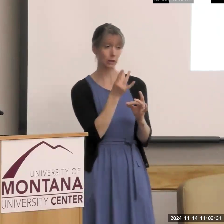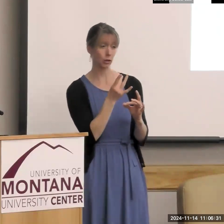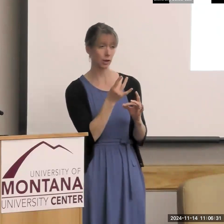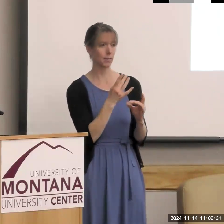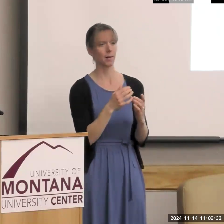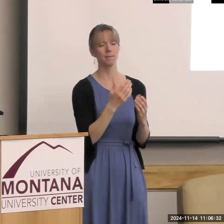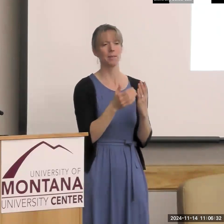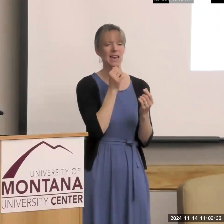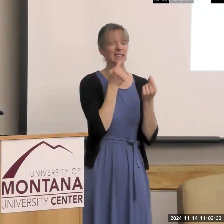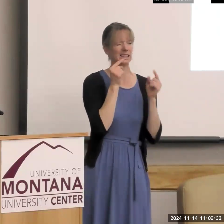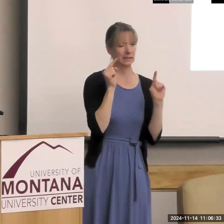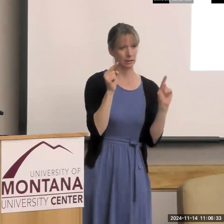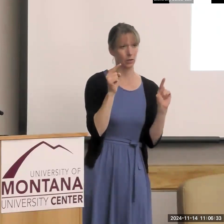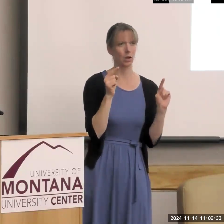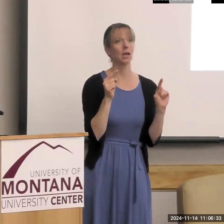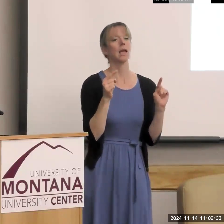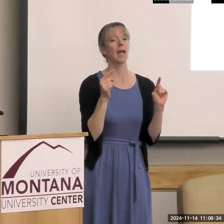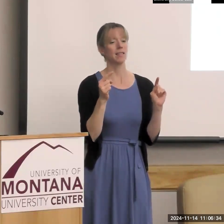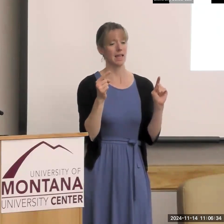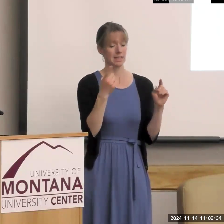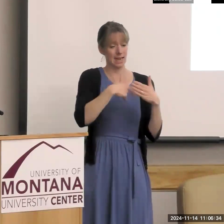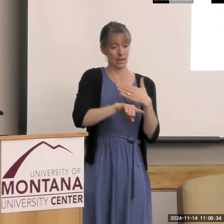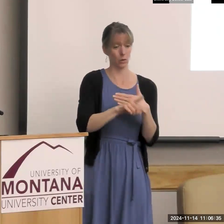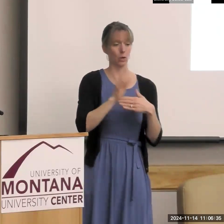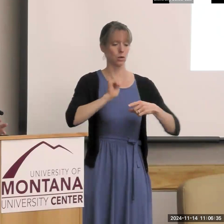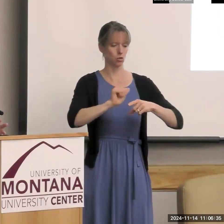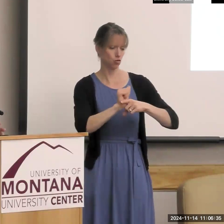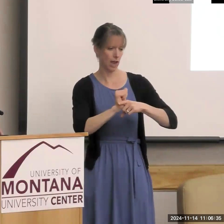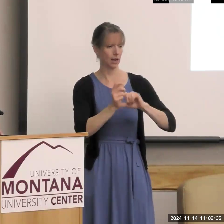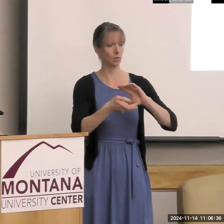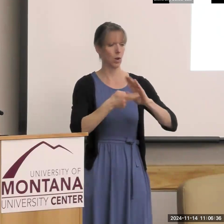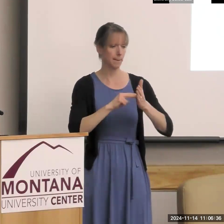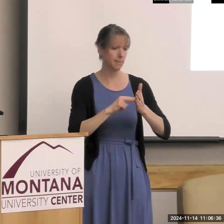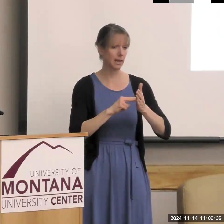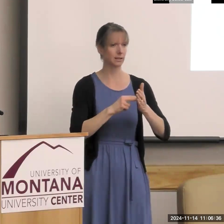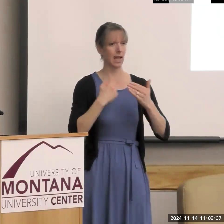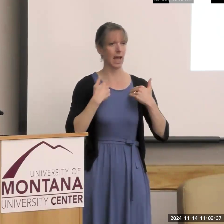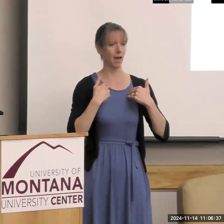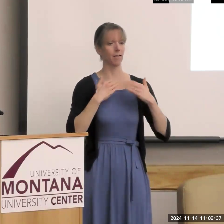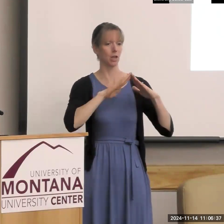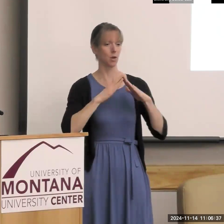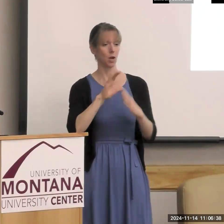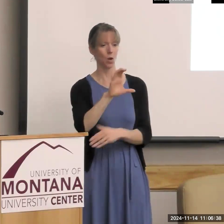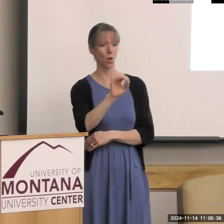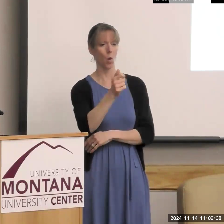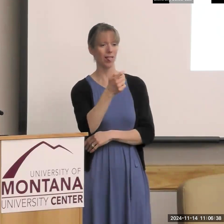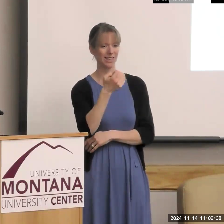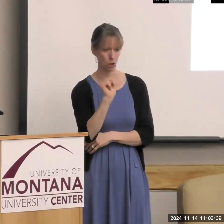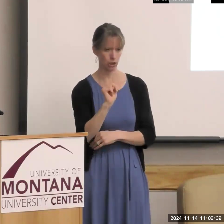successful in doing it. And we're going to do a training on what it means to have a community coalition. right? And through this